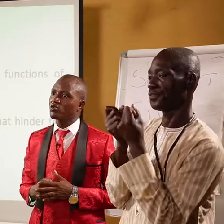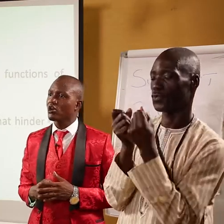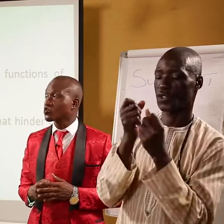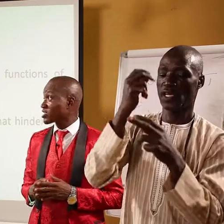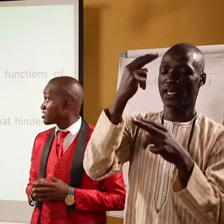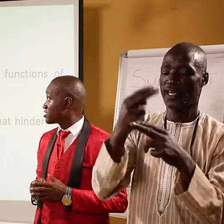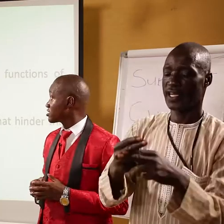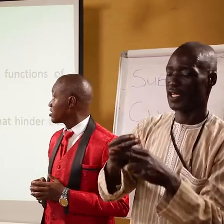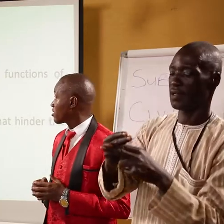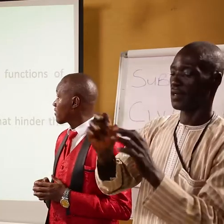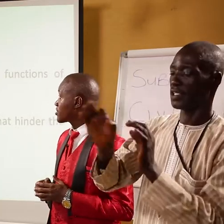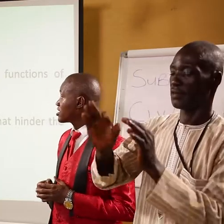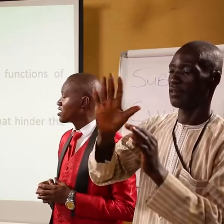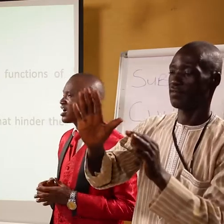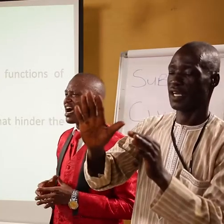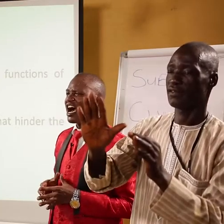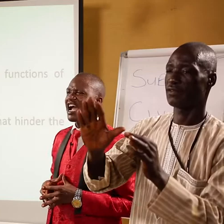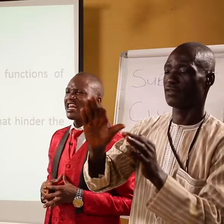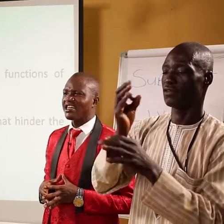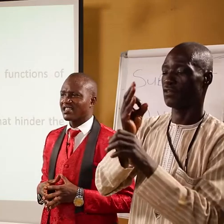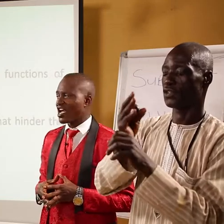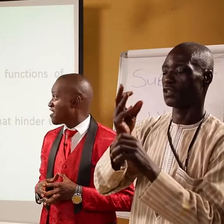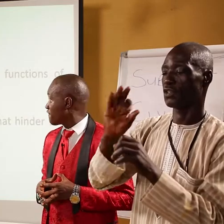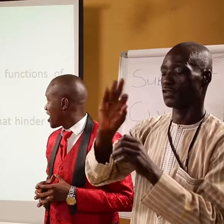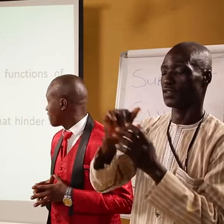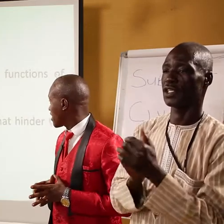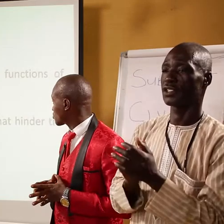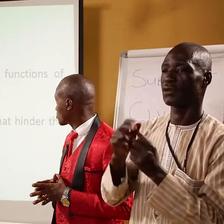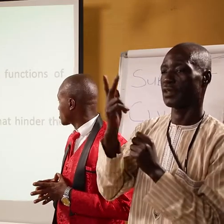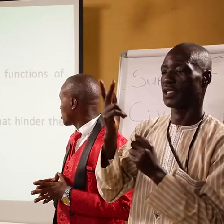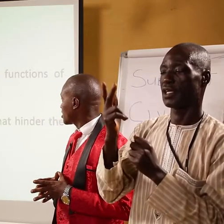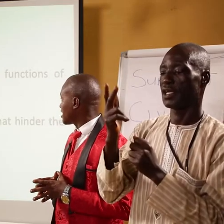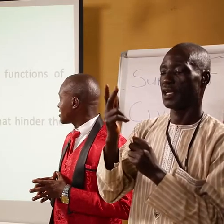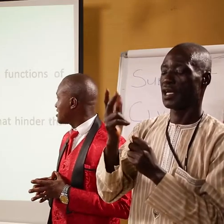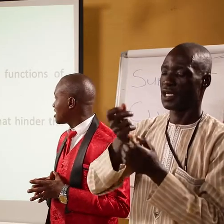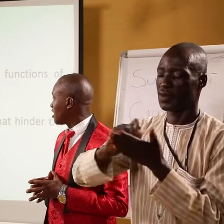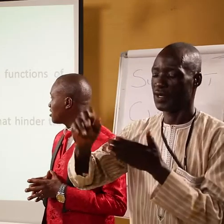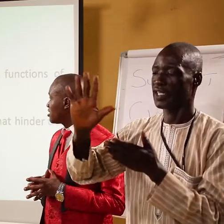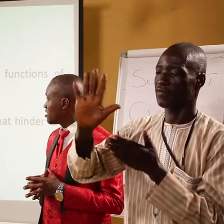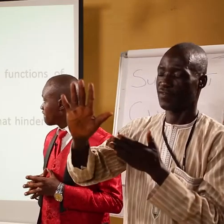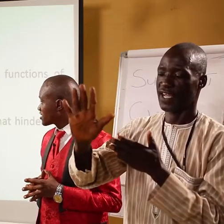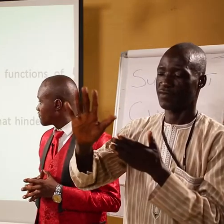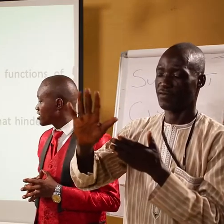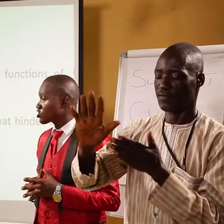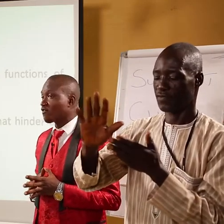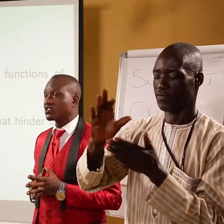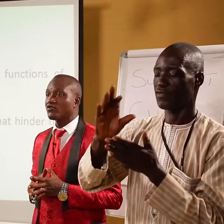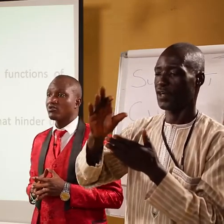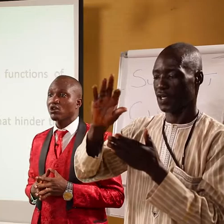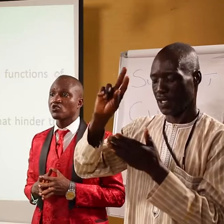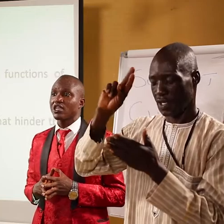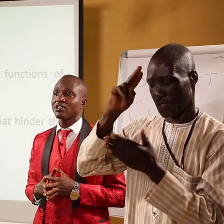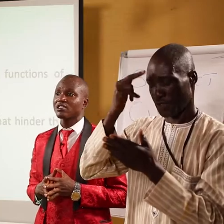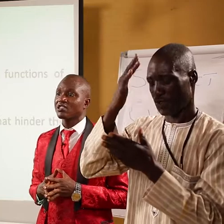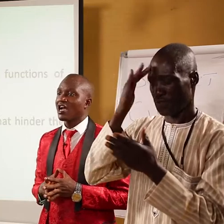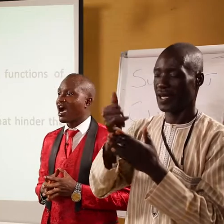of civil societies. Number 3, highlight any 5 factors that hinder the effectiveness of